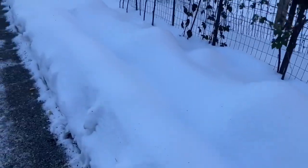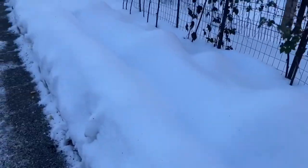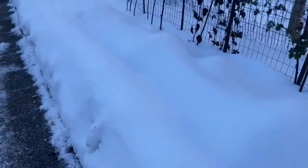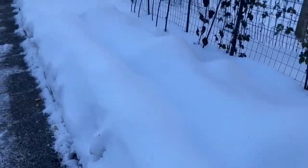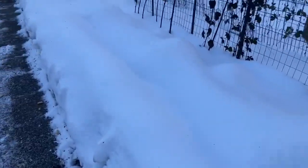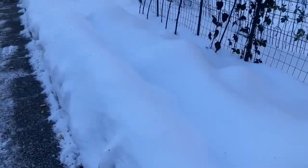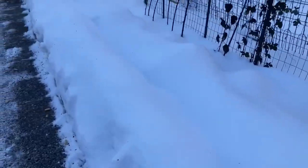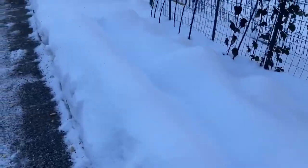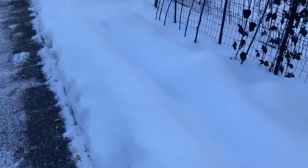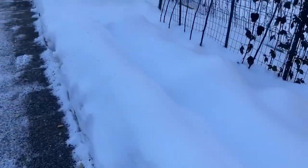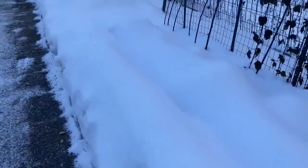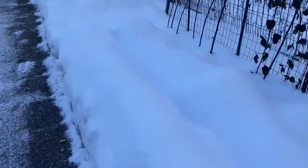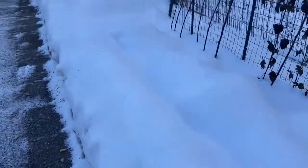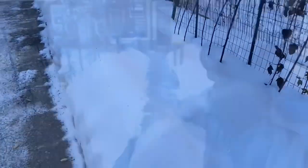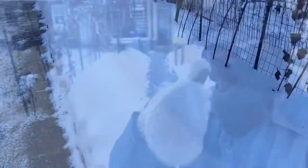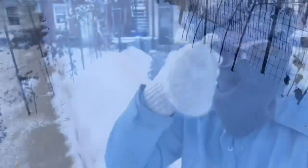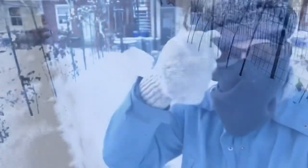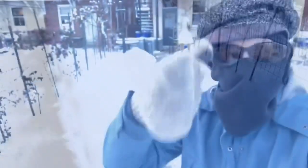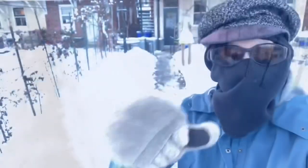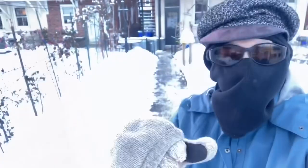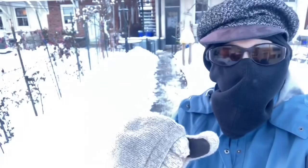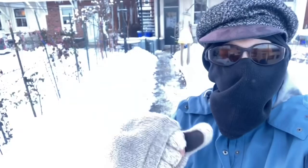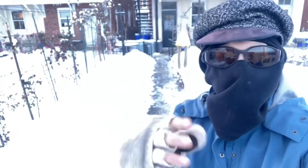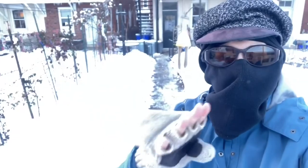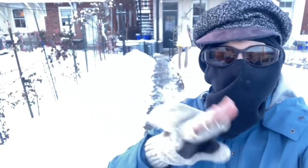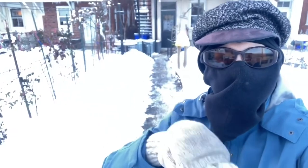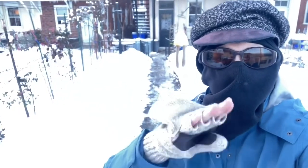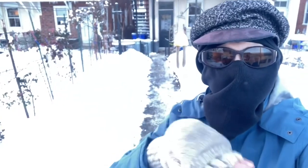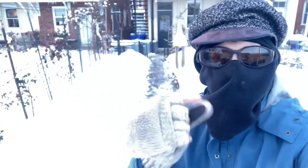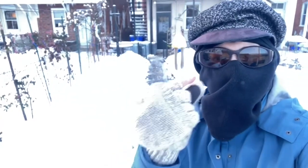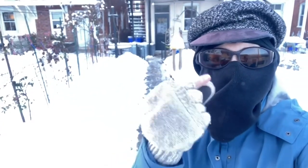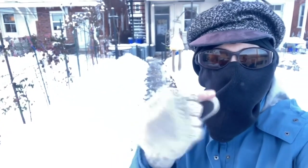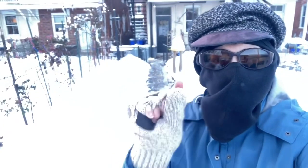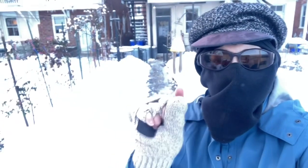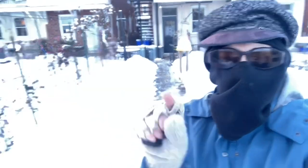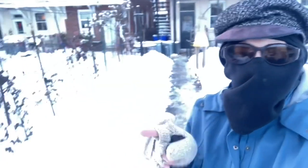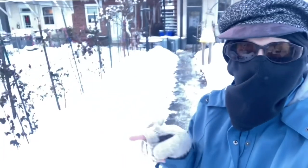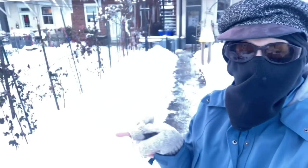Now remember, our fall greens are underneath these tunnels.